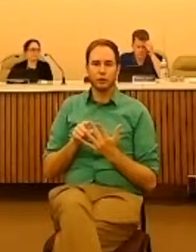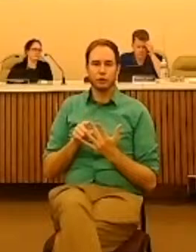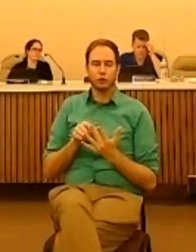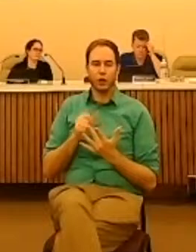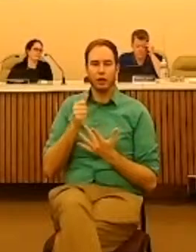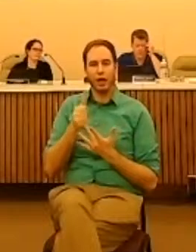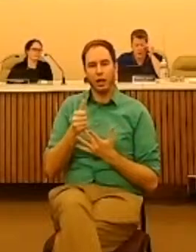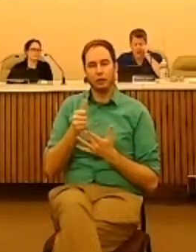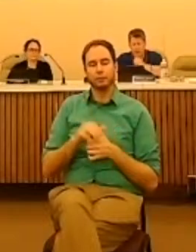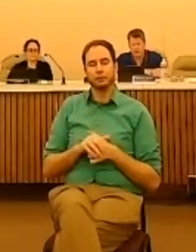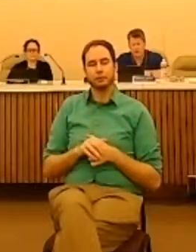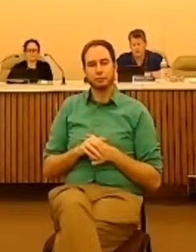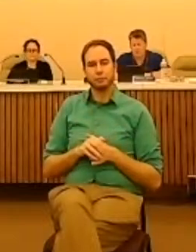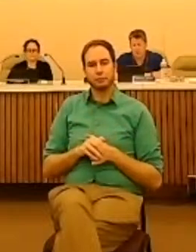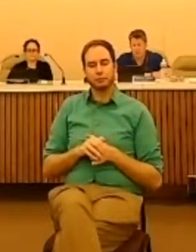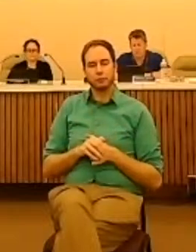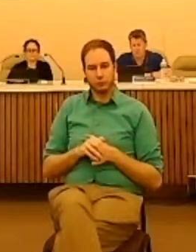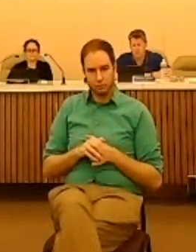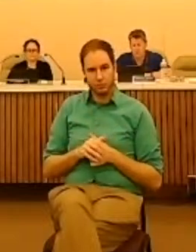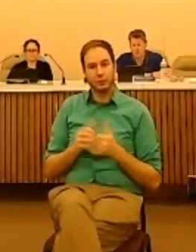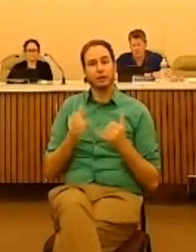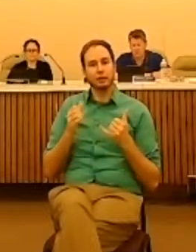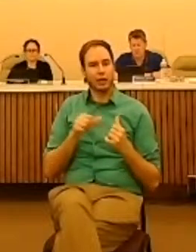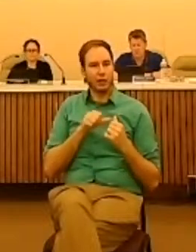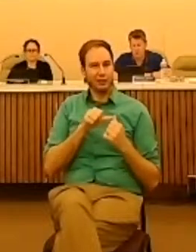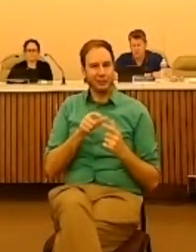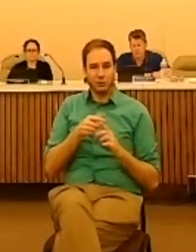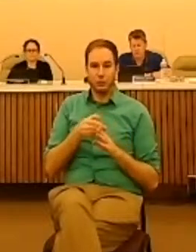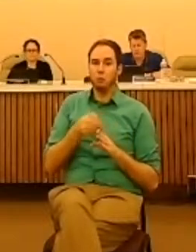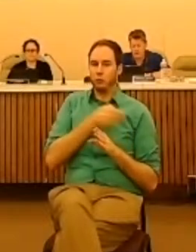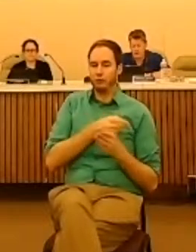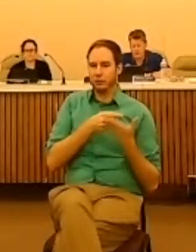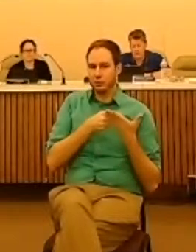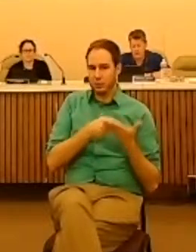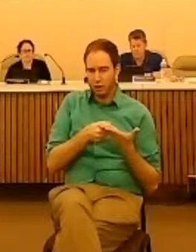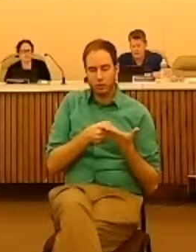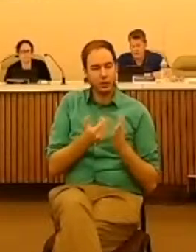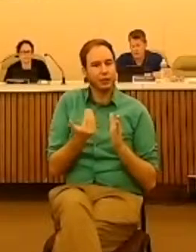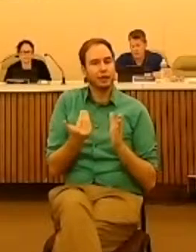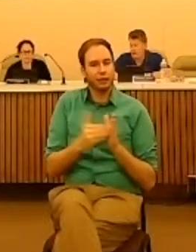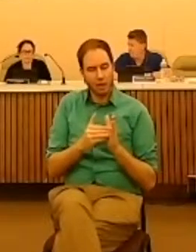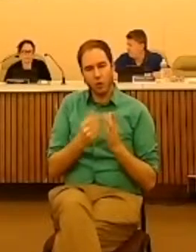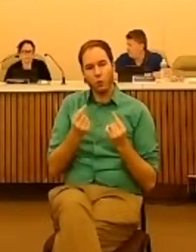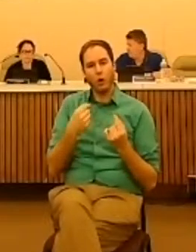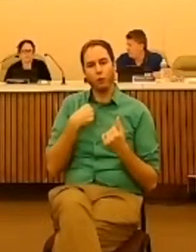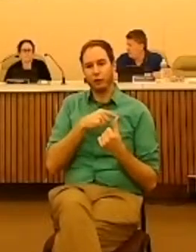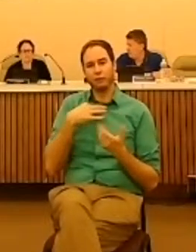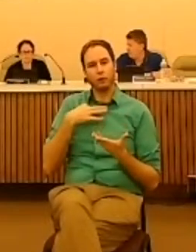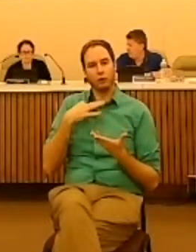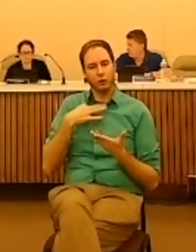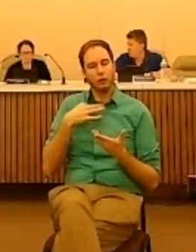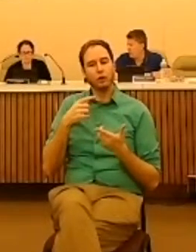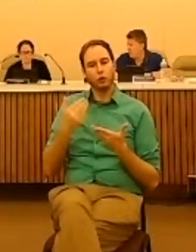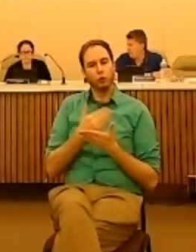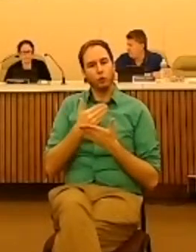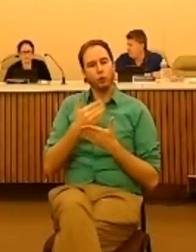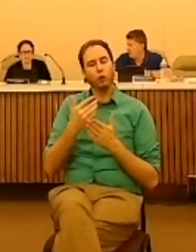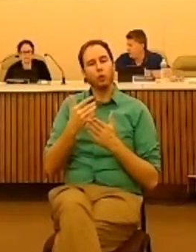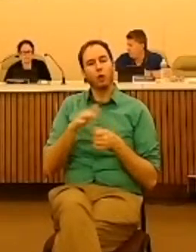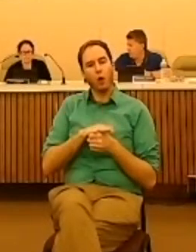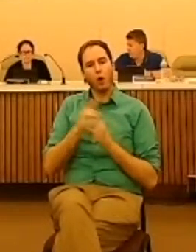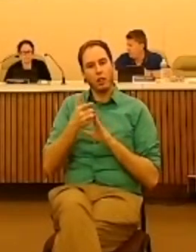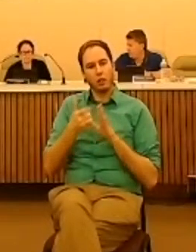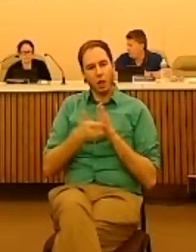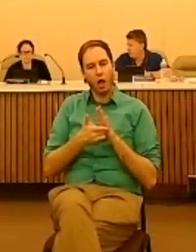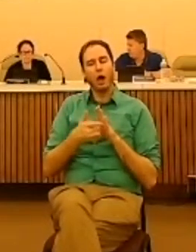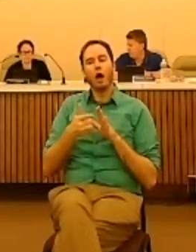Supervisor Schultz. Aye. Okay, so continuing with the discussion, again, basically we'll have the new local law. This will have what we have